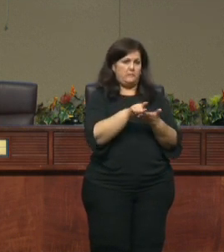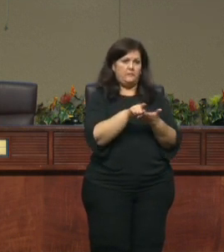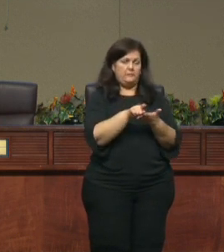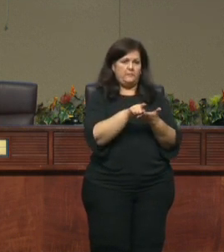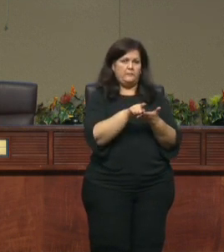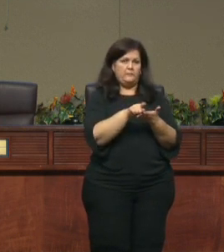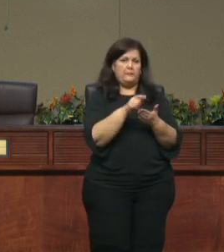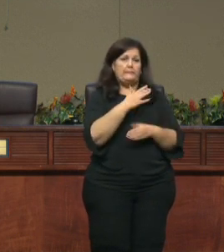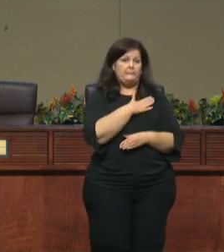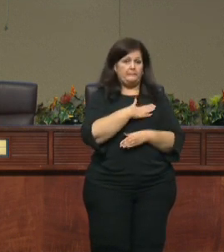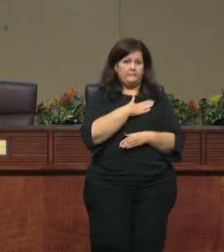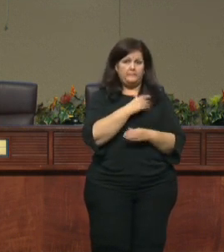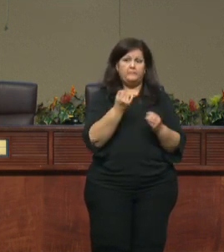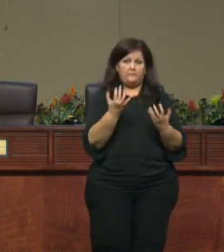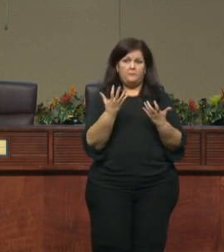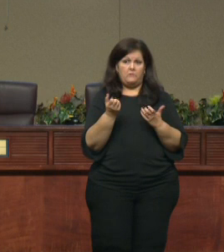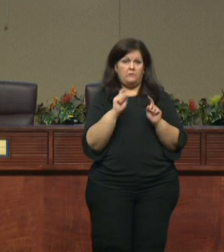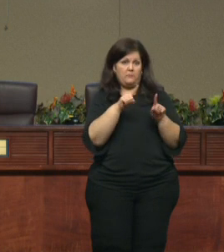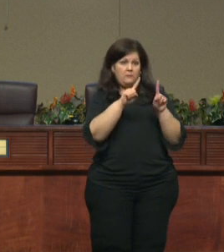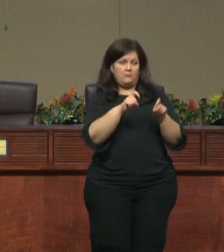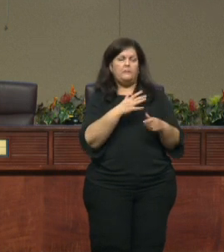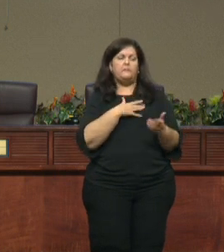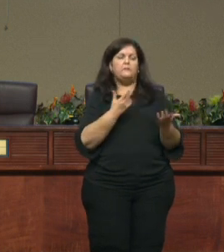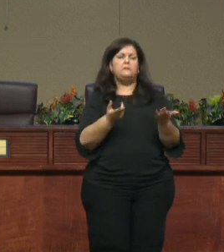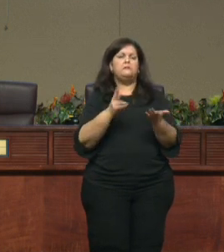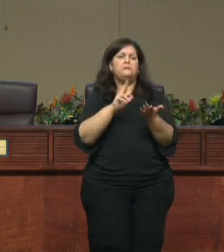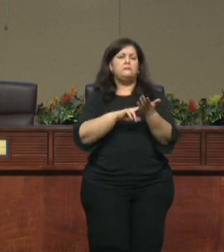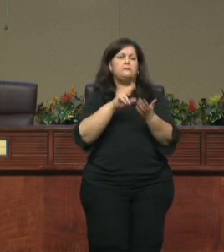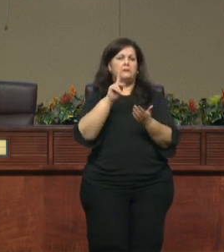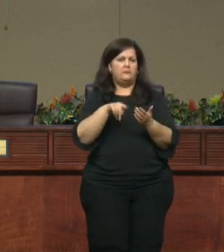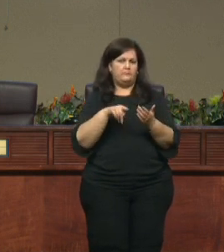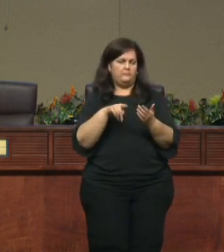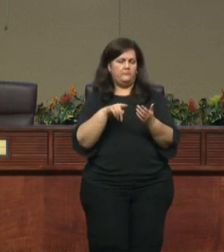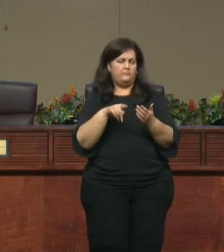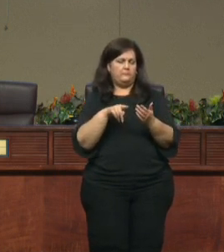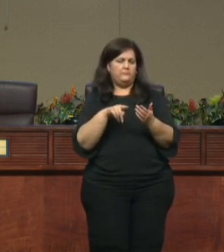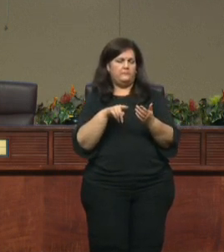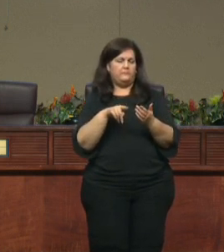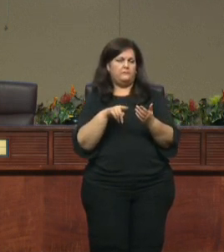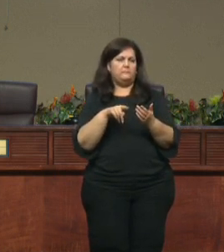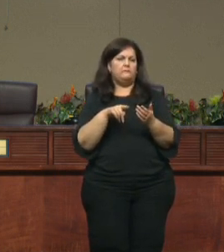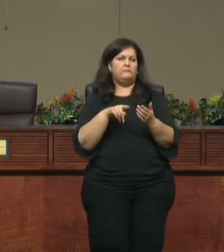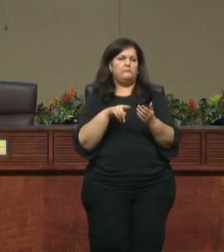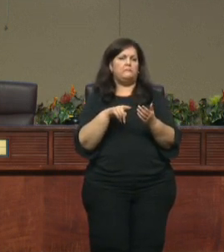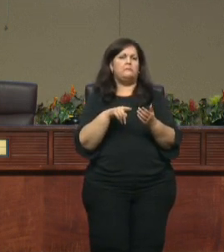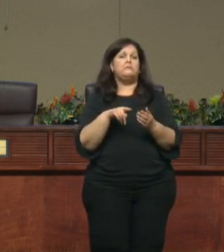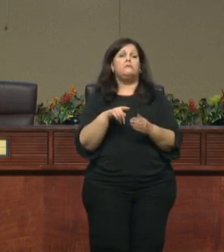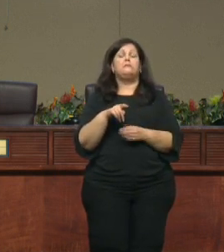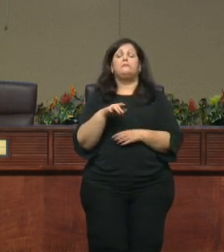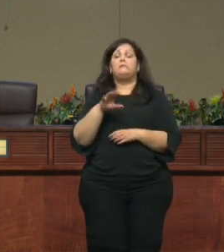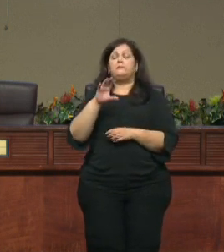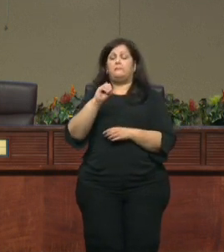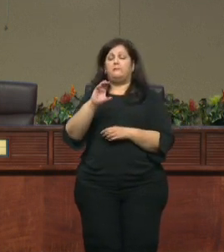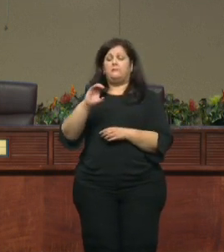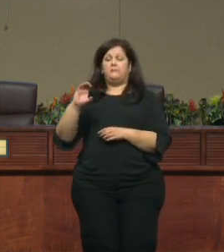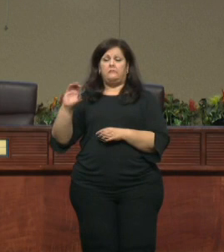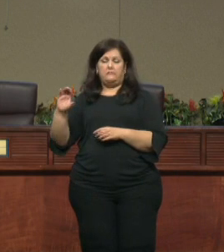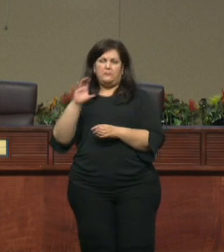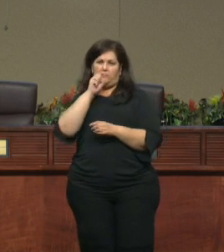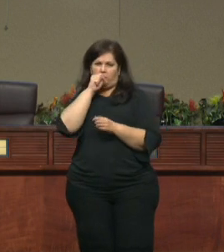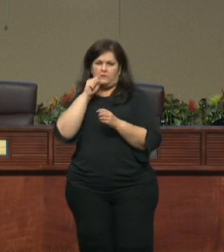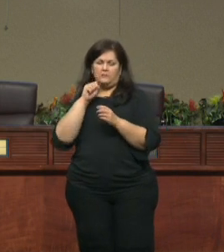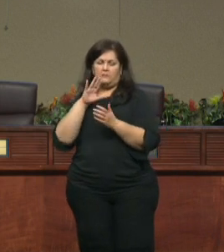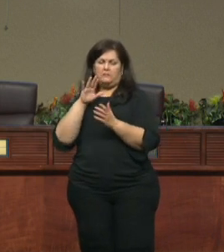are asking individuals to register for appointments. The Orange County Convention Center will also